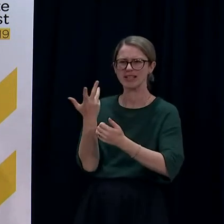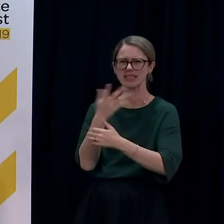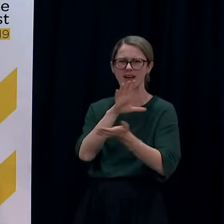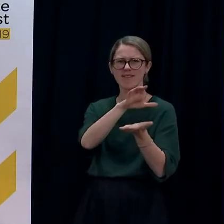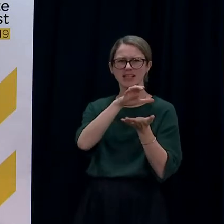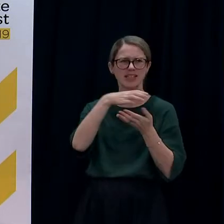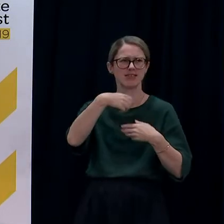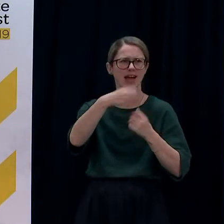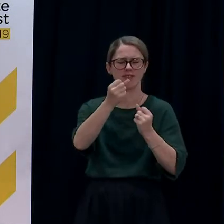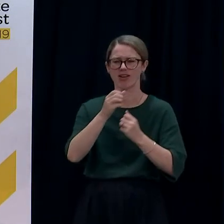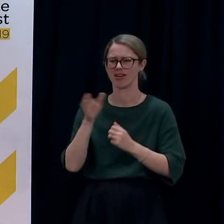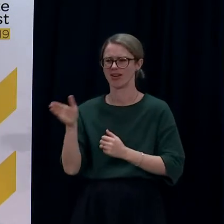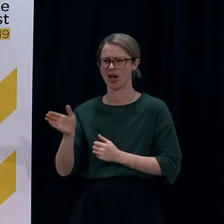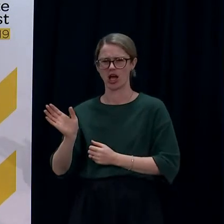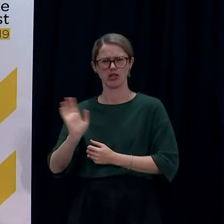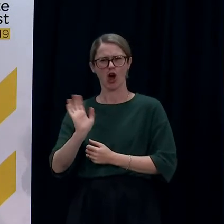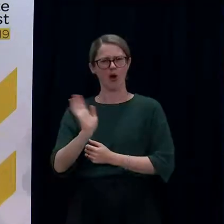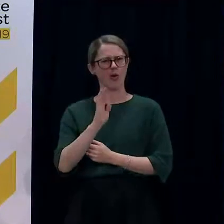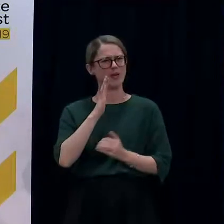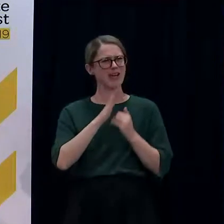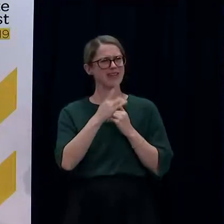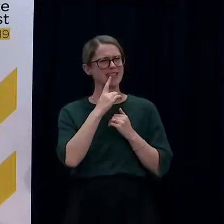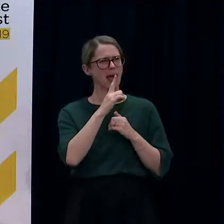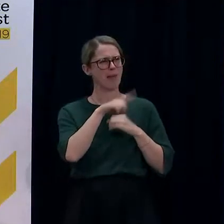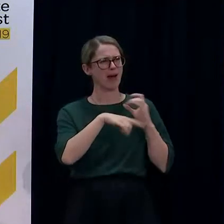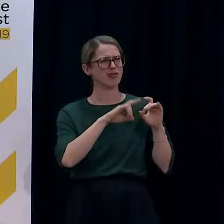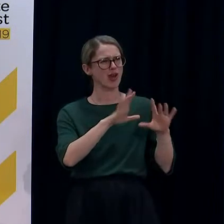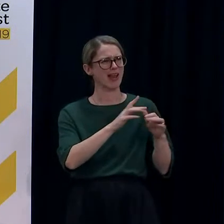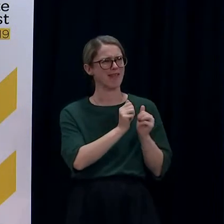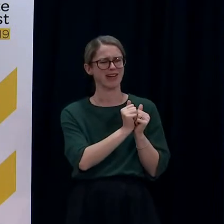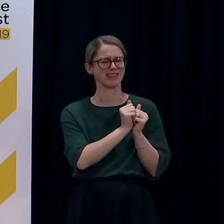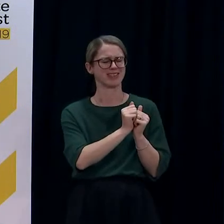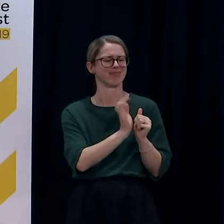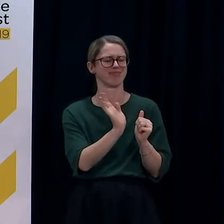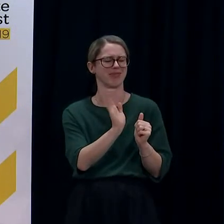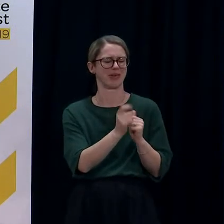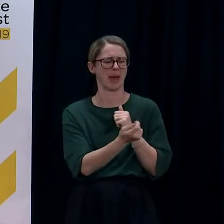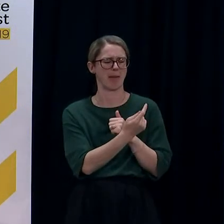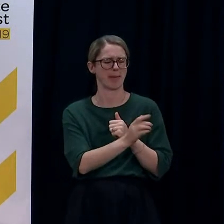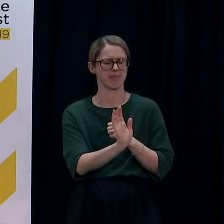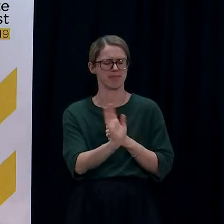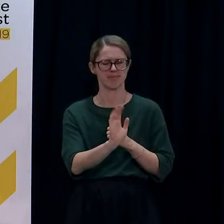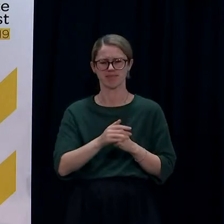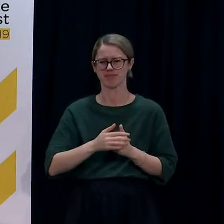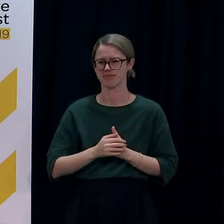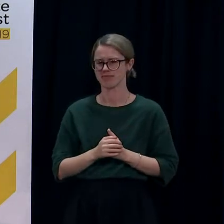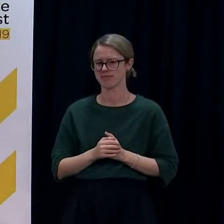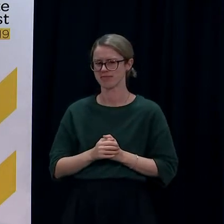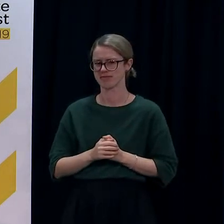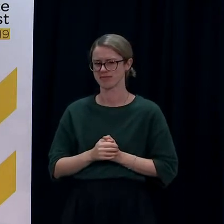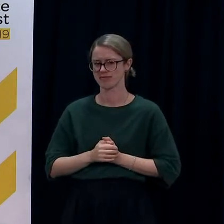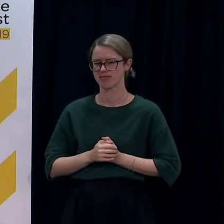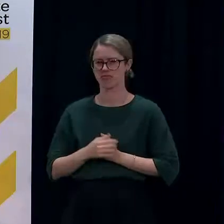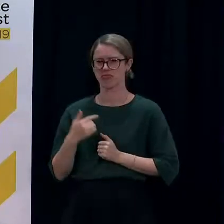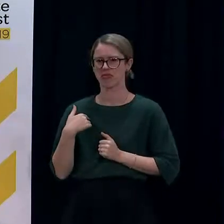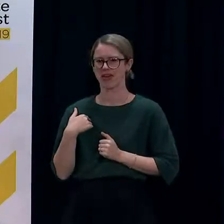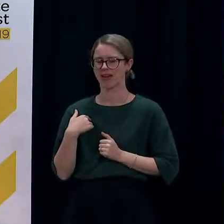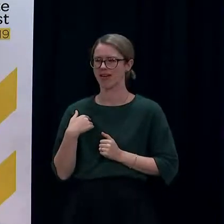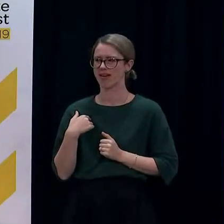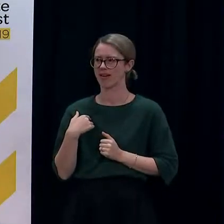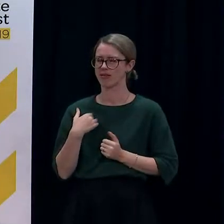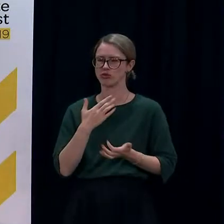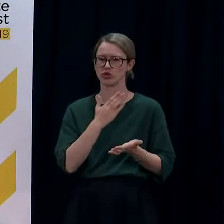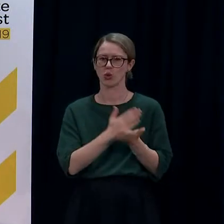No, Ben, I would never say that about our Australian friends, and no, that is not the case. I have no doubt